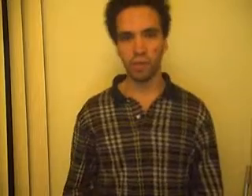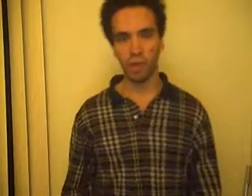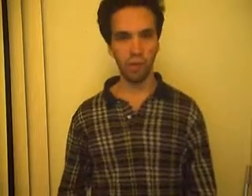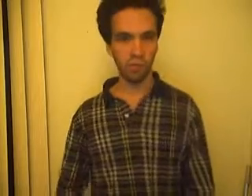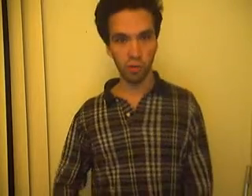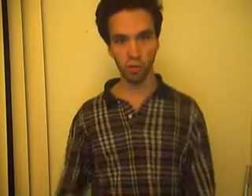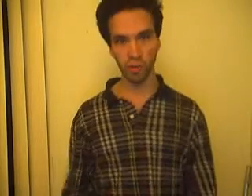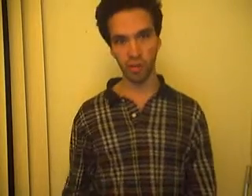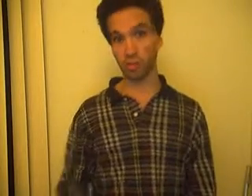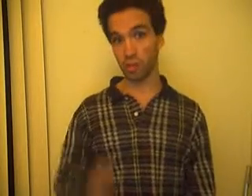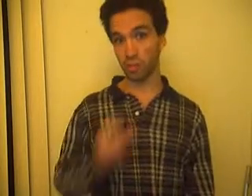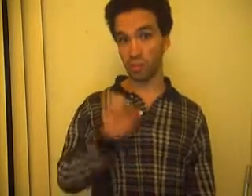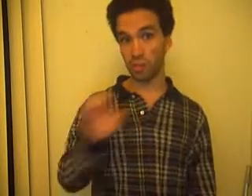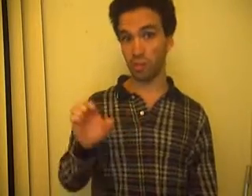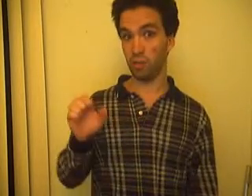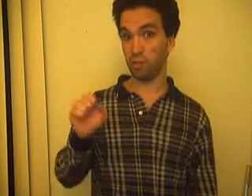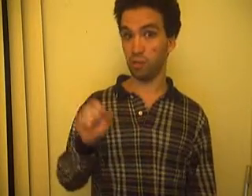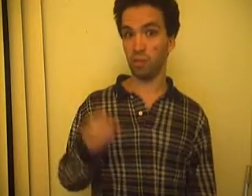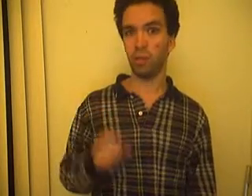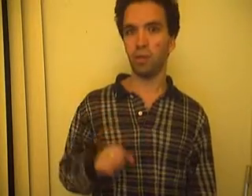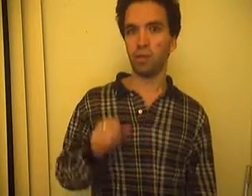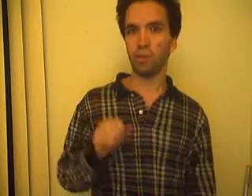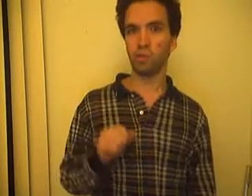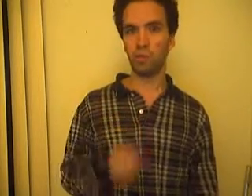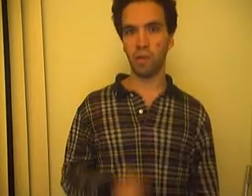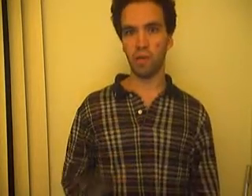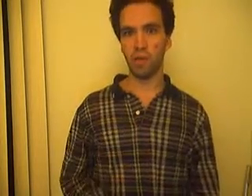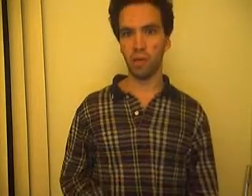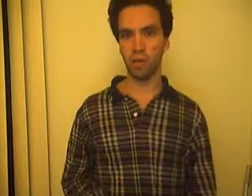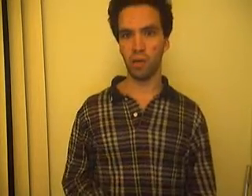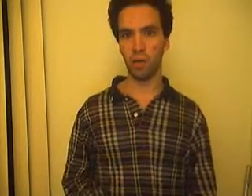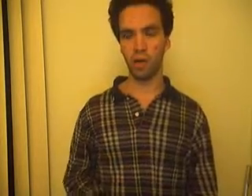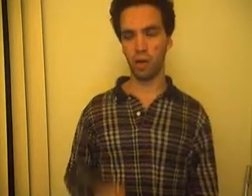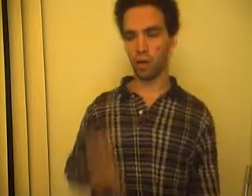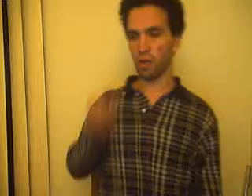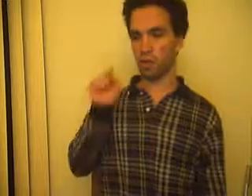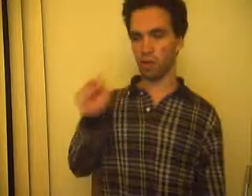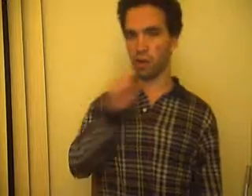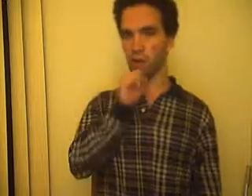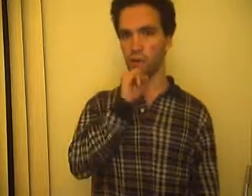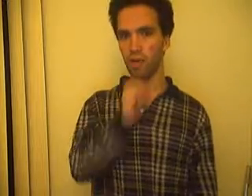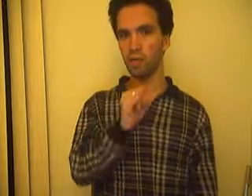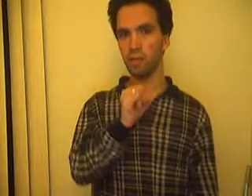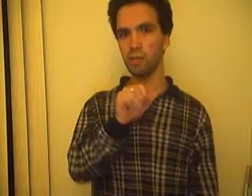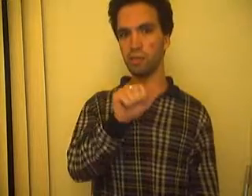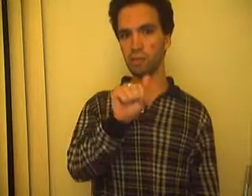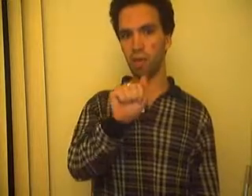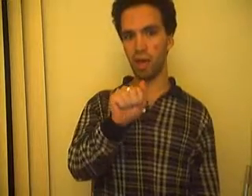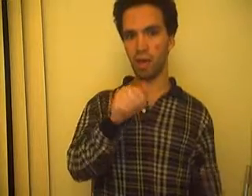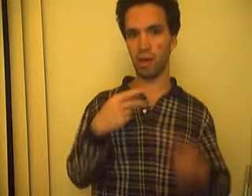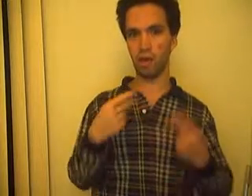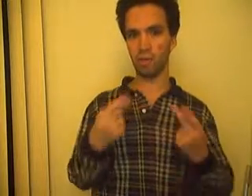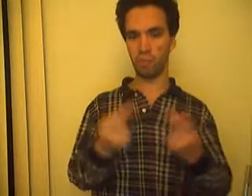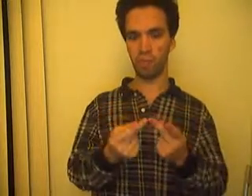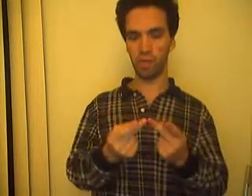If you were doing this in C, this would be, there is a